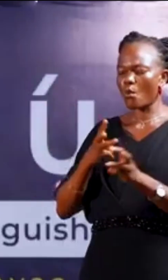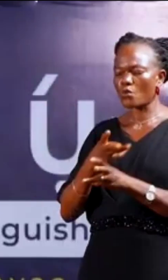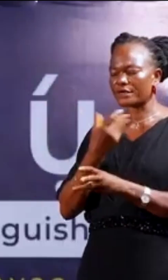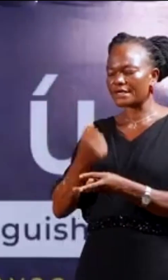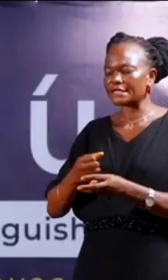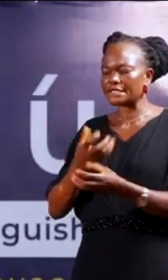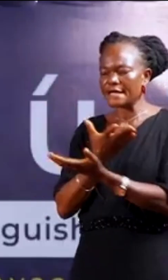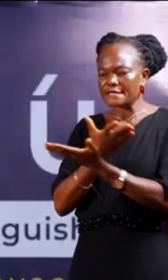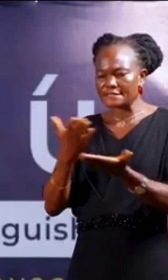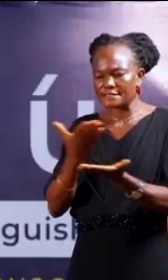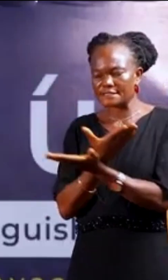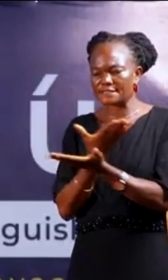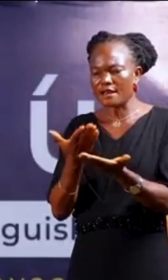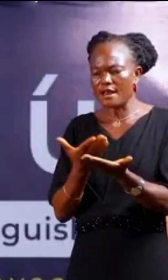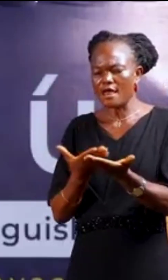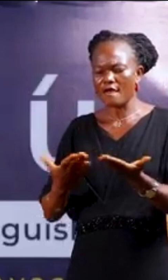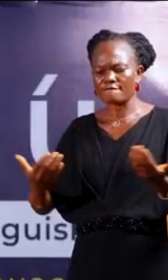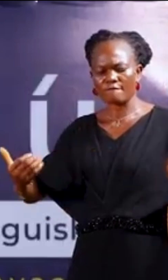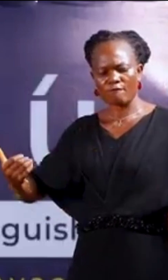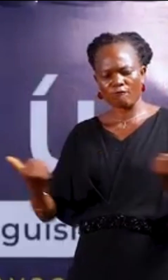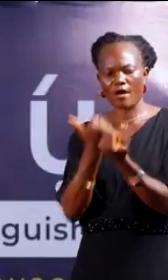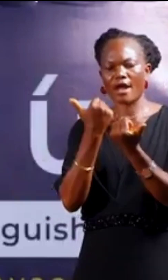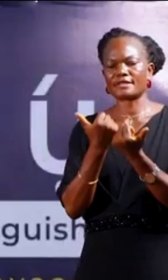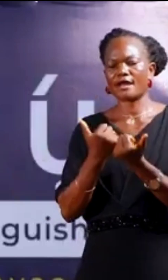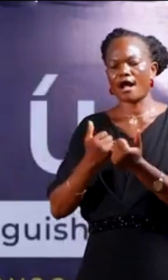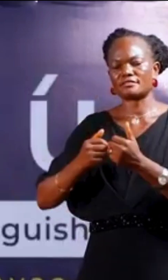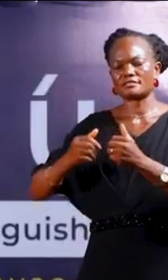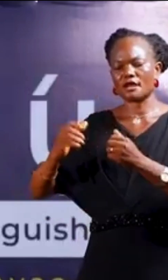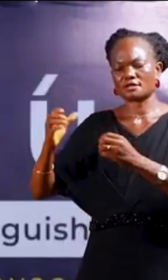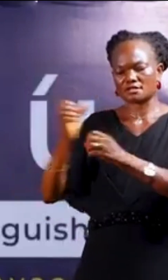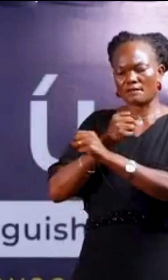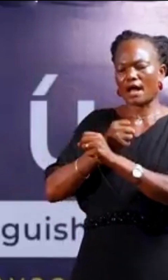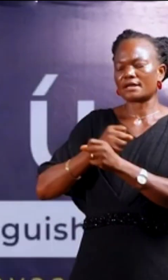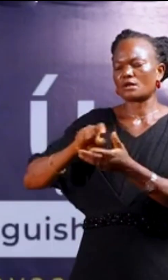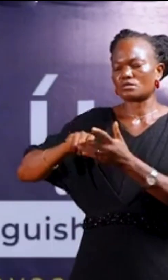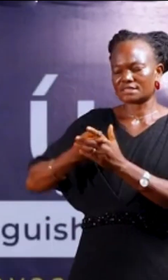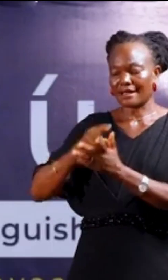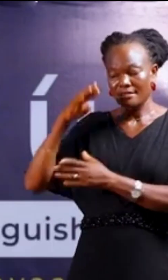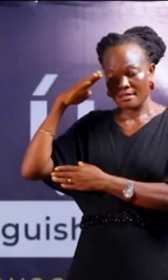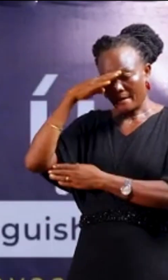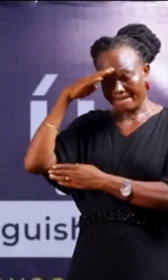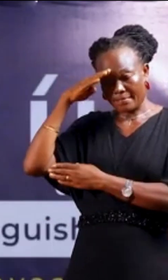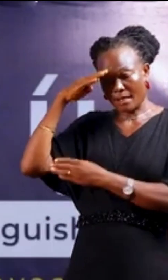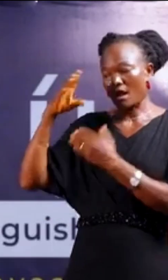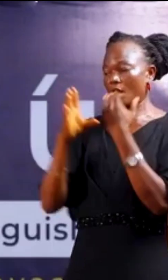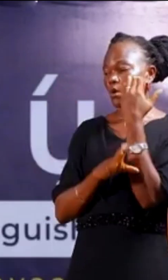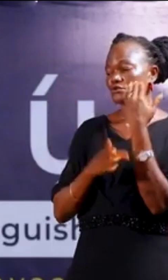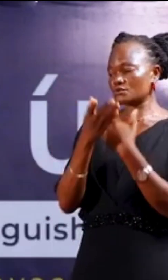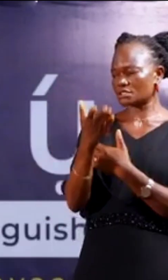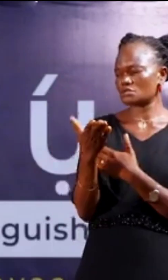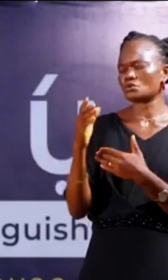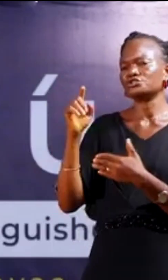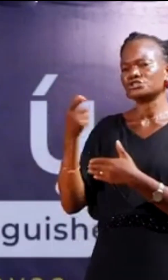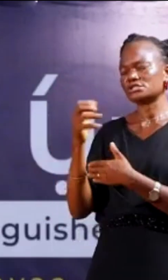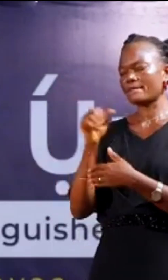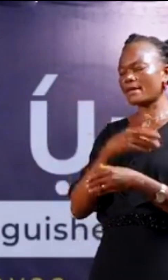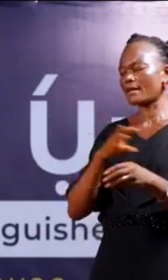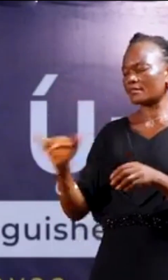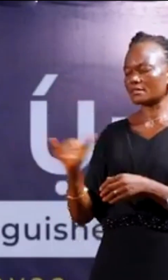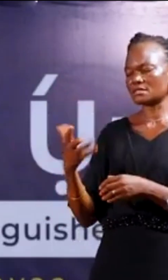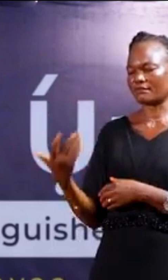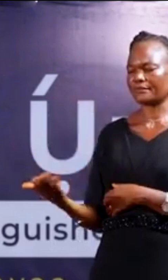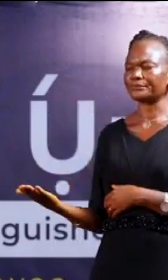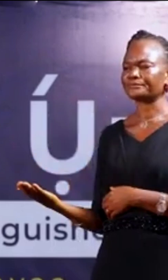conquered slavers, and established a black republic. So, Jamaica, the same thing.